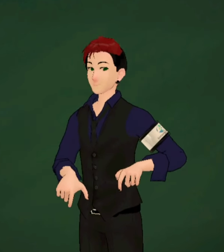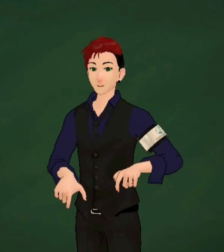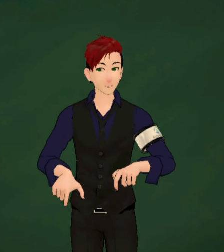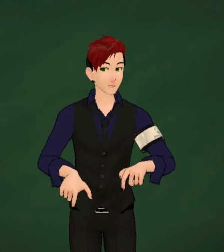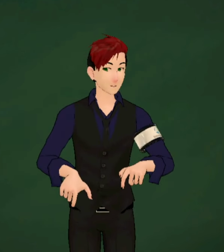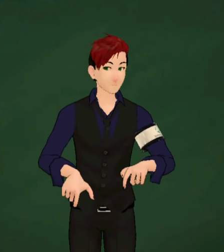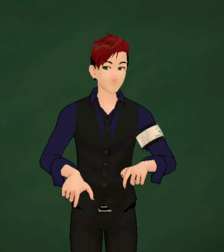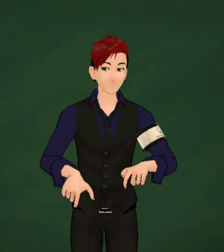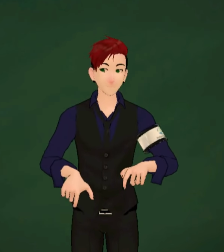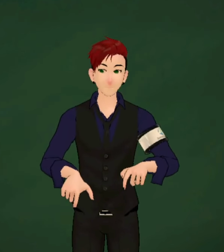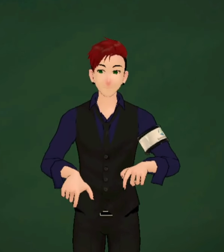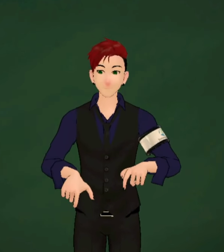Next word. Oh wait.